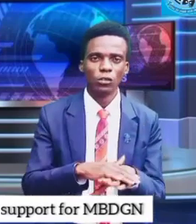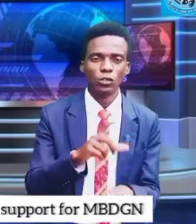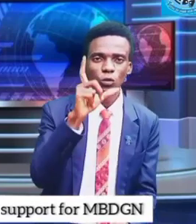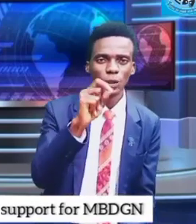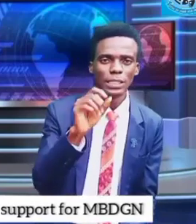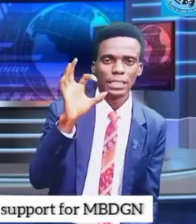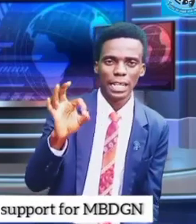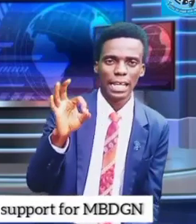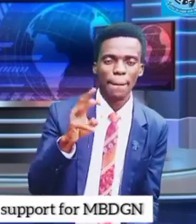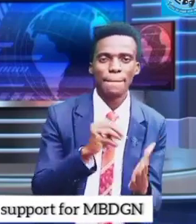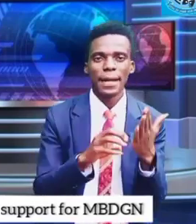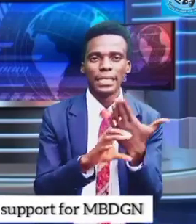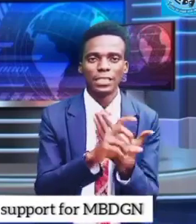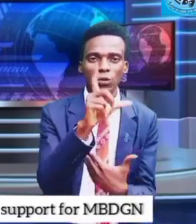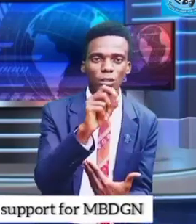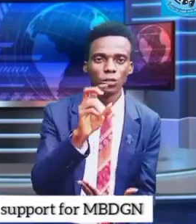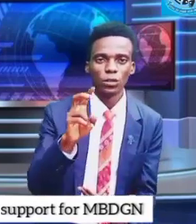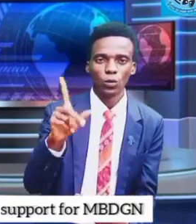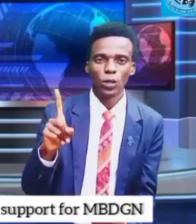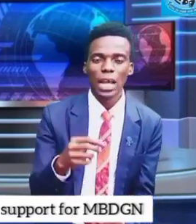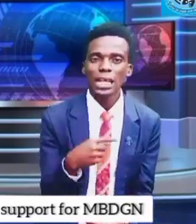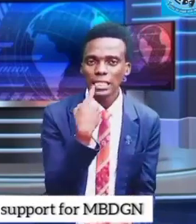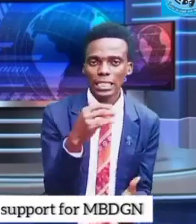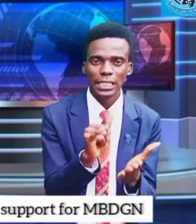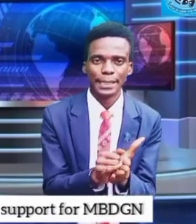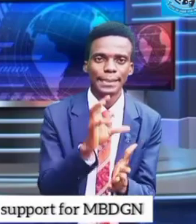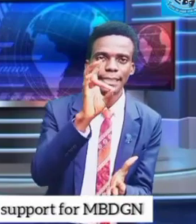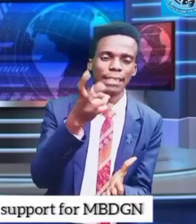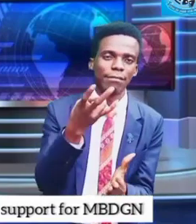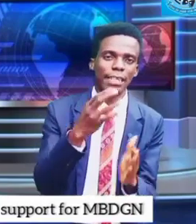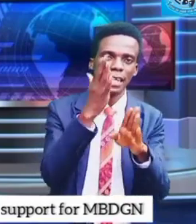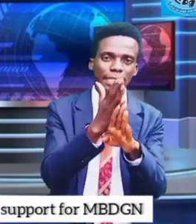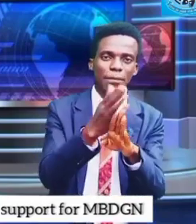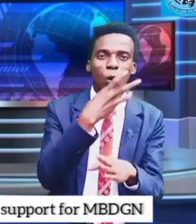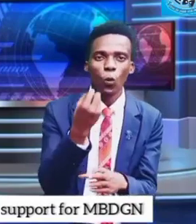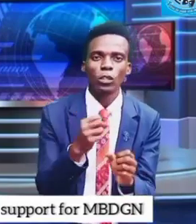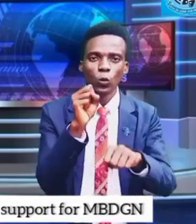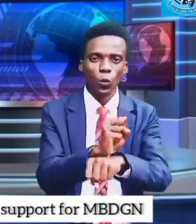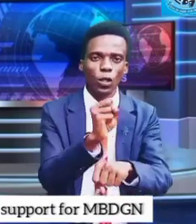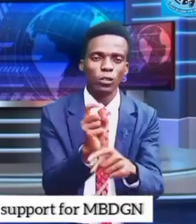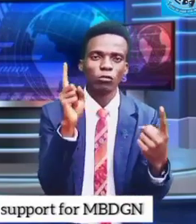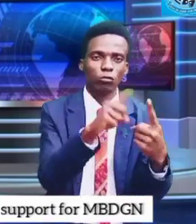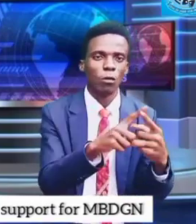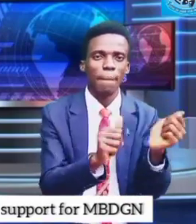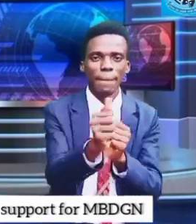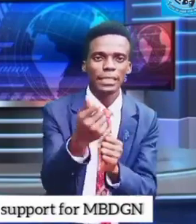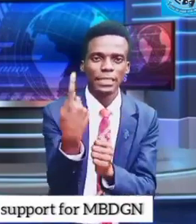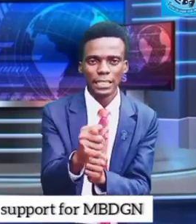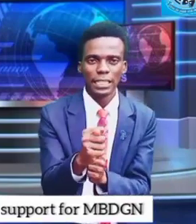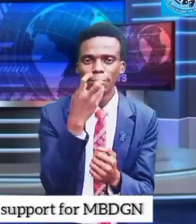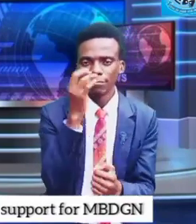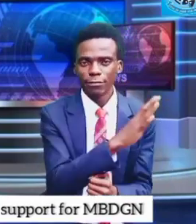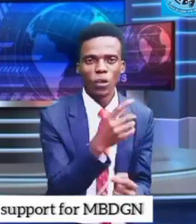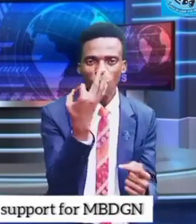March 2021 assured that the 7th Assembly was working towards passing the Discrimination of Persons